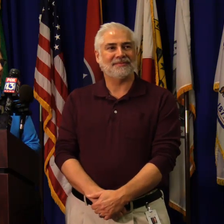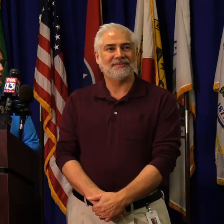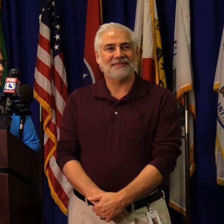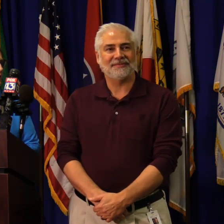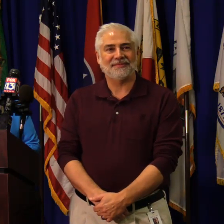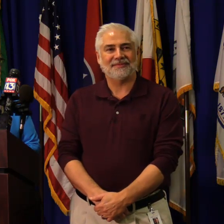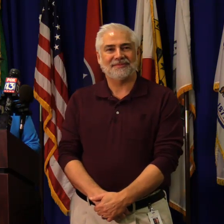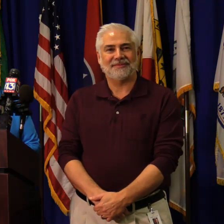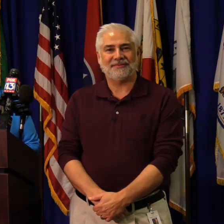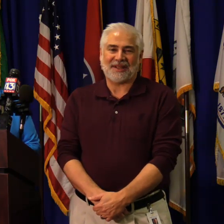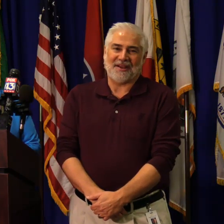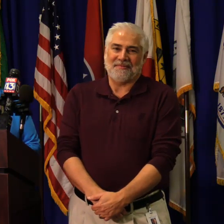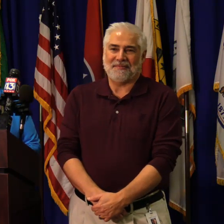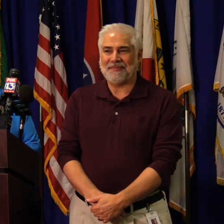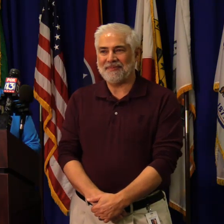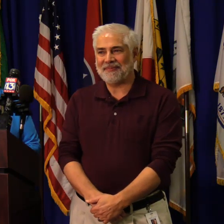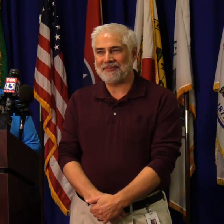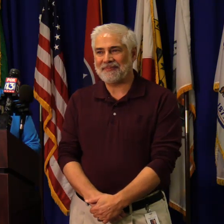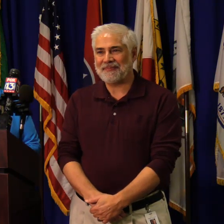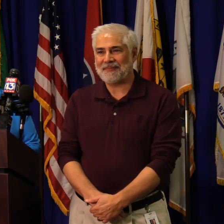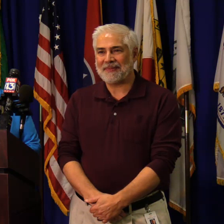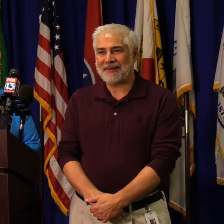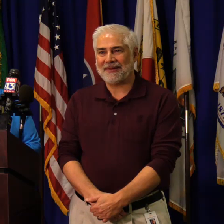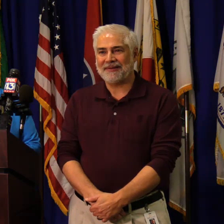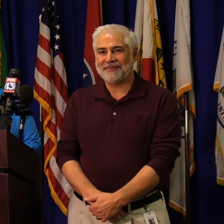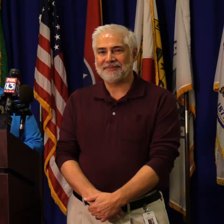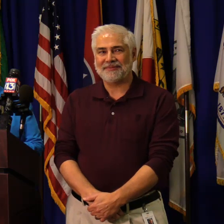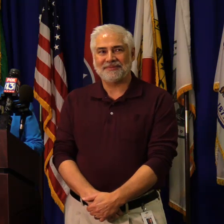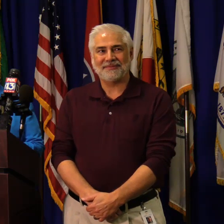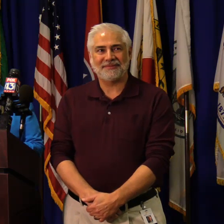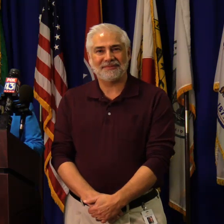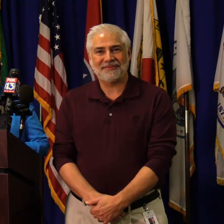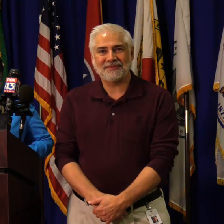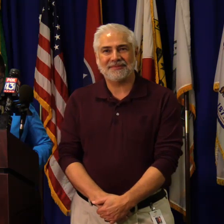like you would say director too. Yeah.